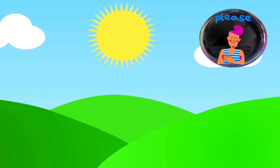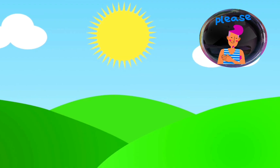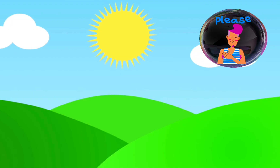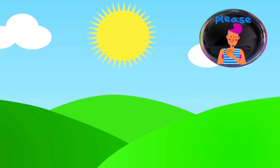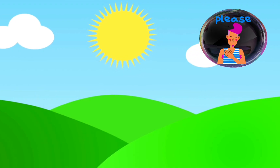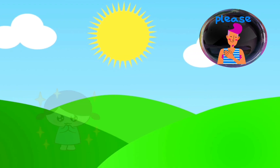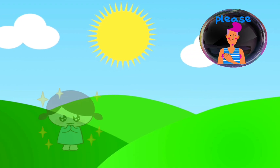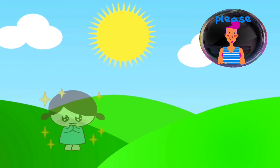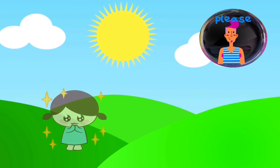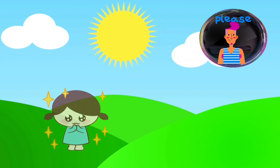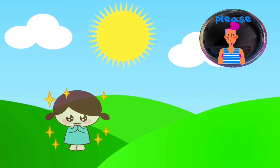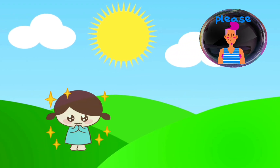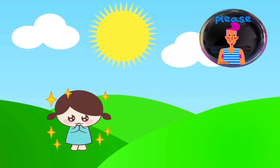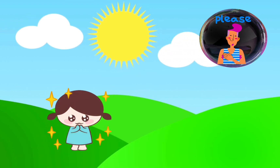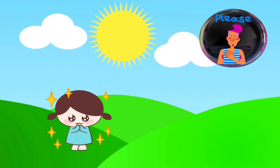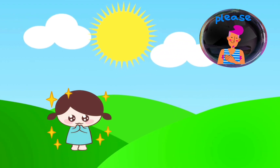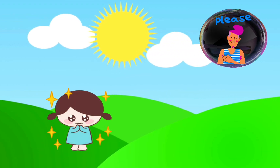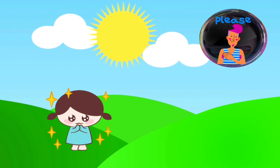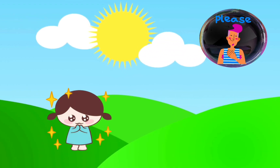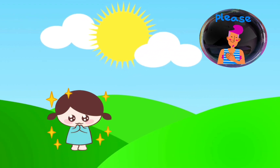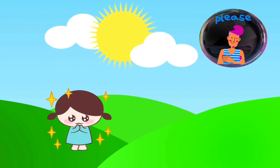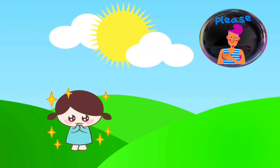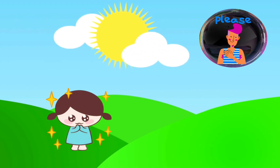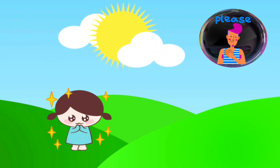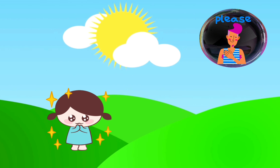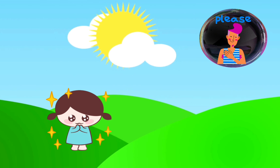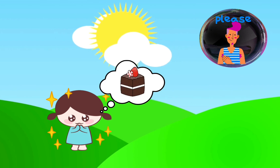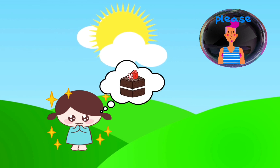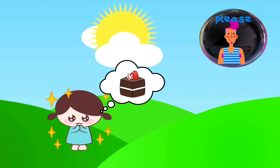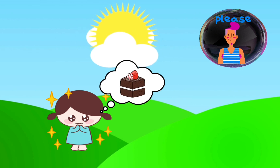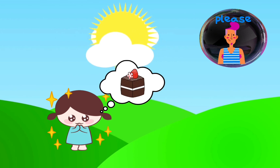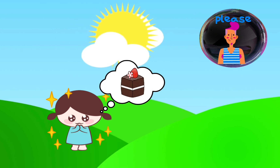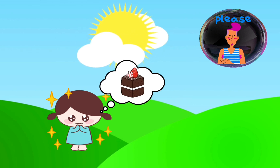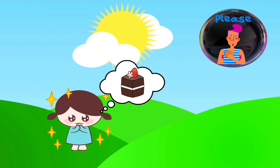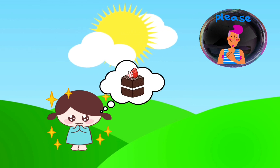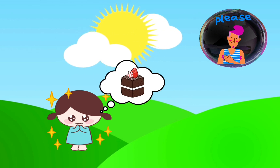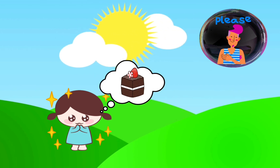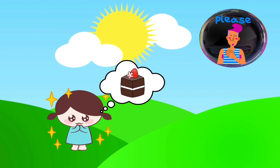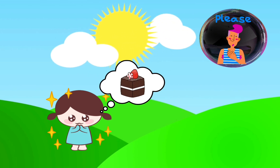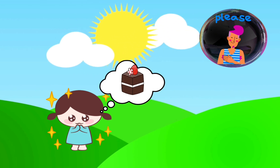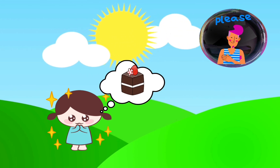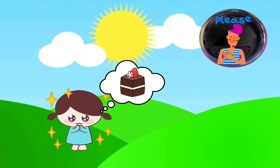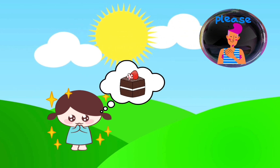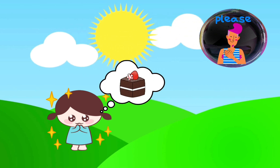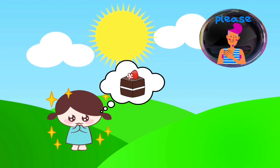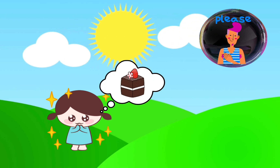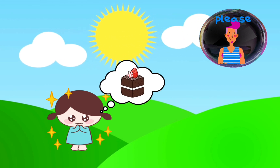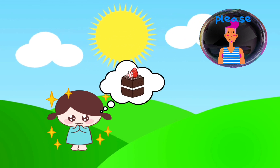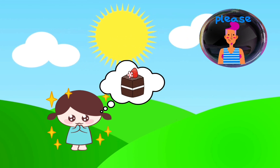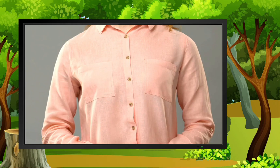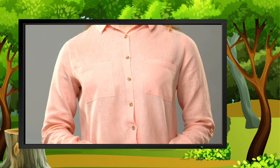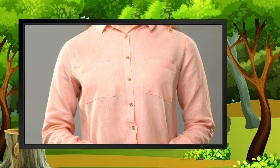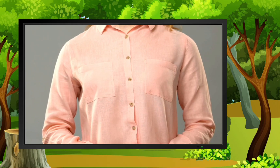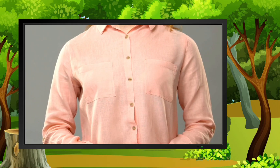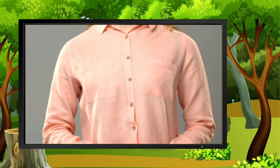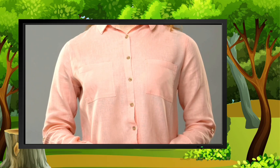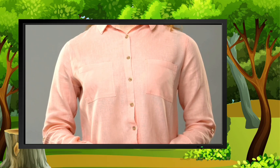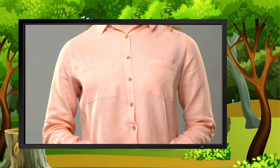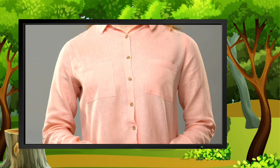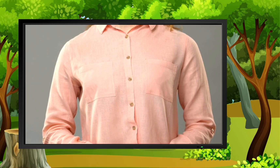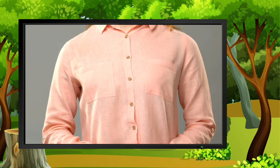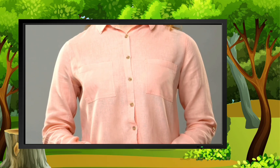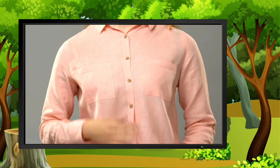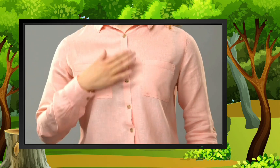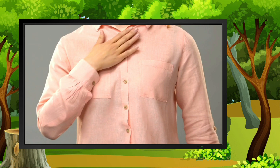When you really want something, like her, she wants cake, we sign please.